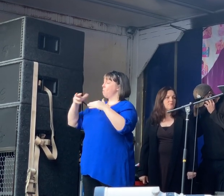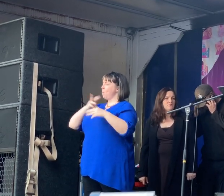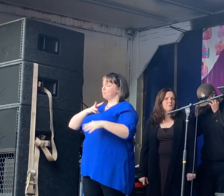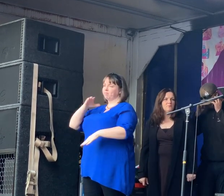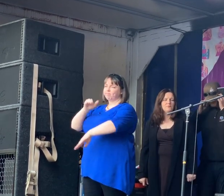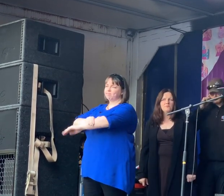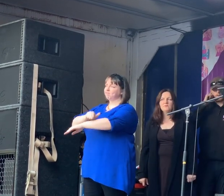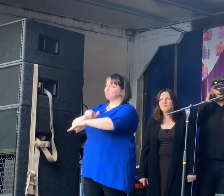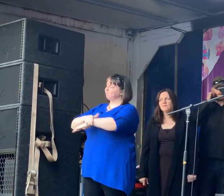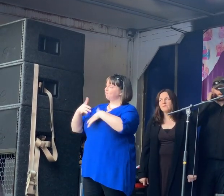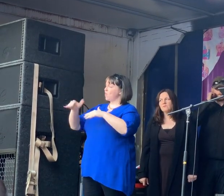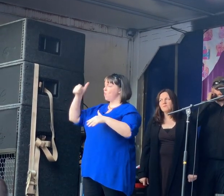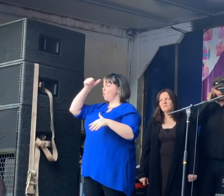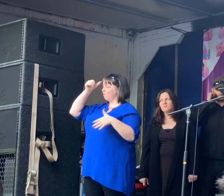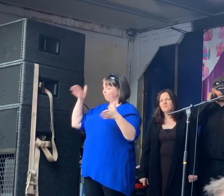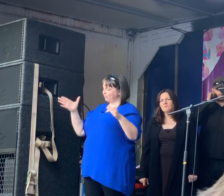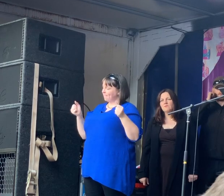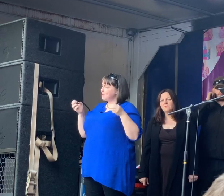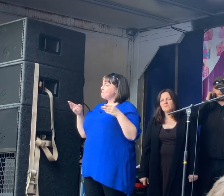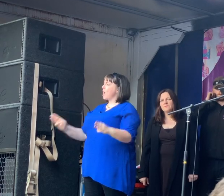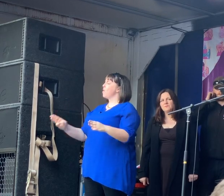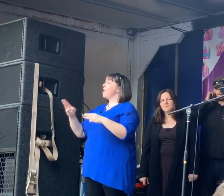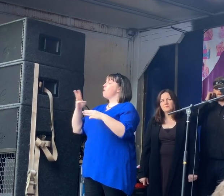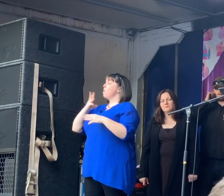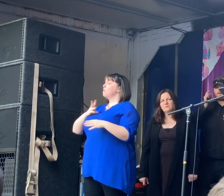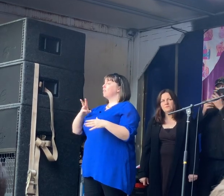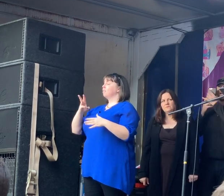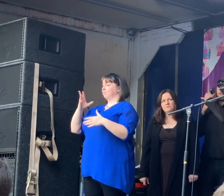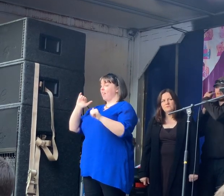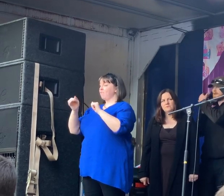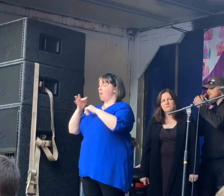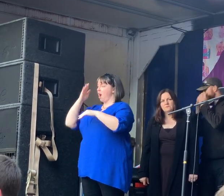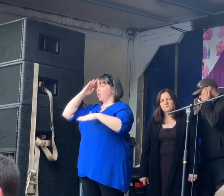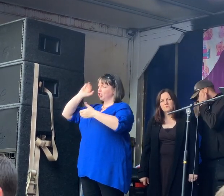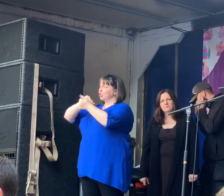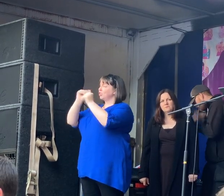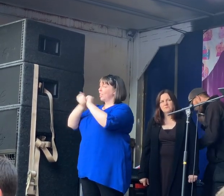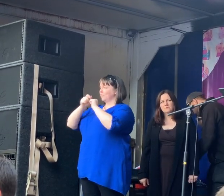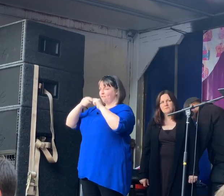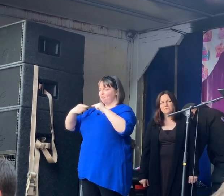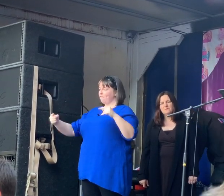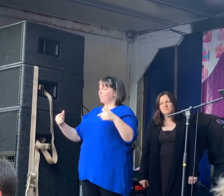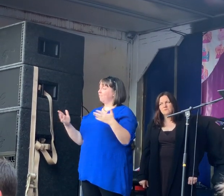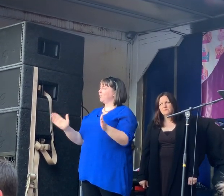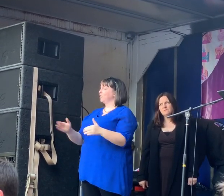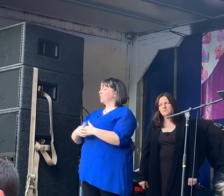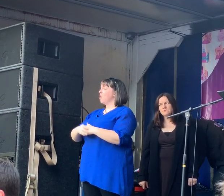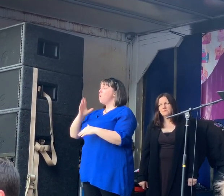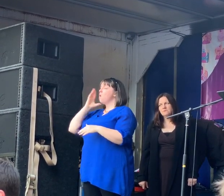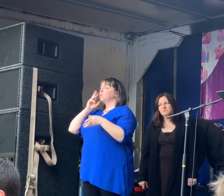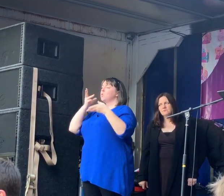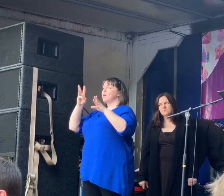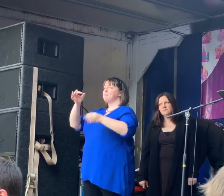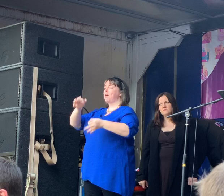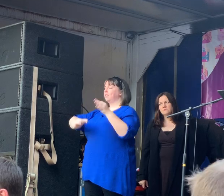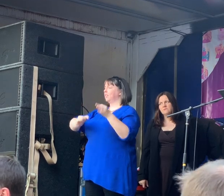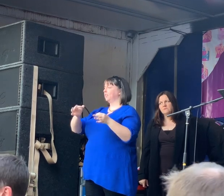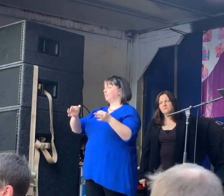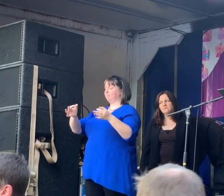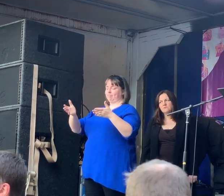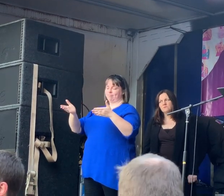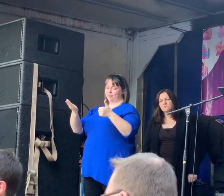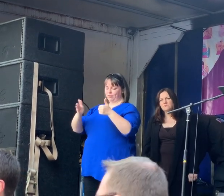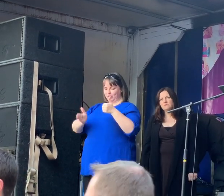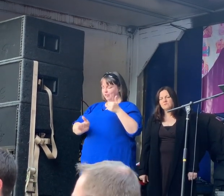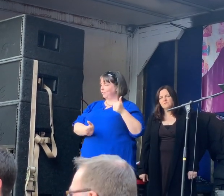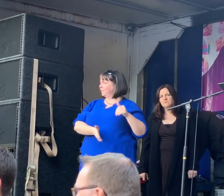streets knowing their power. And as a result, Ireland has changed forever. The old ways of doing politics are dying. This